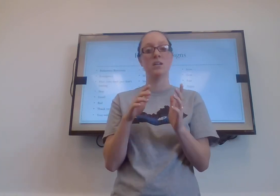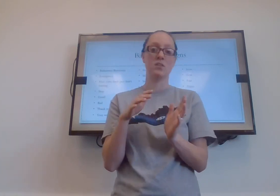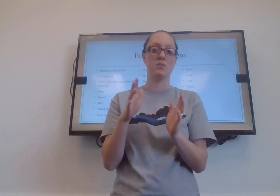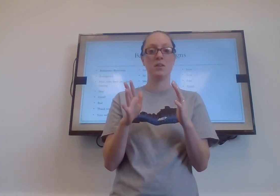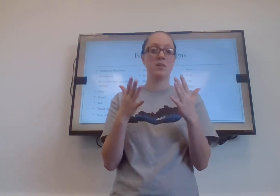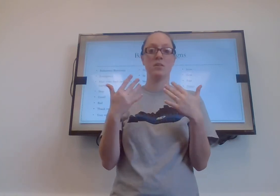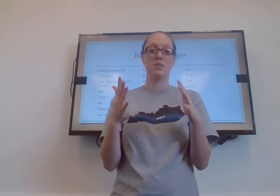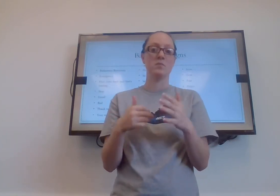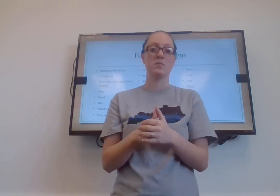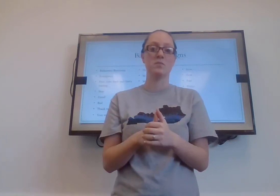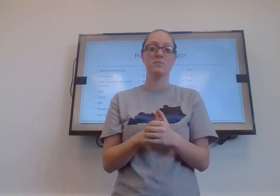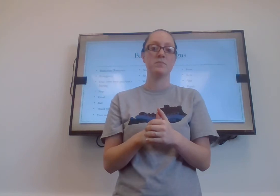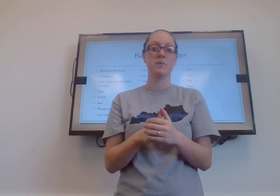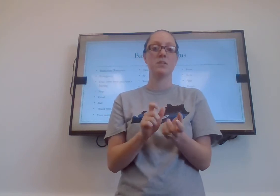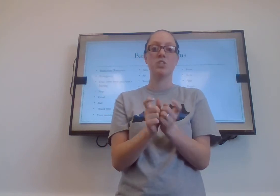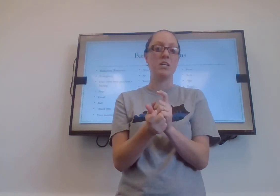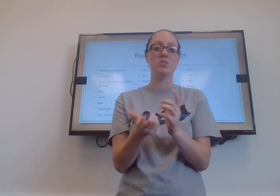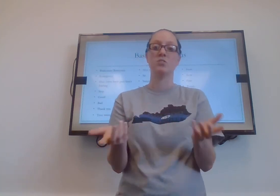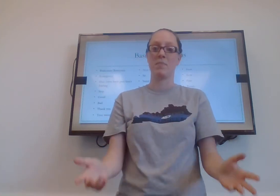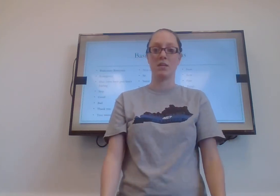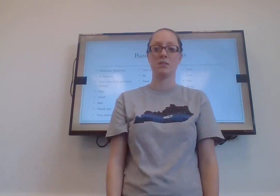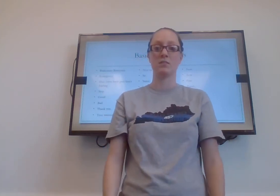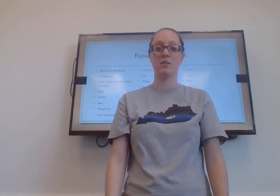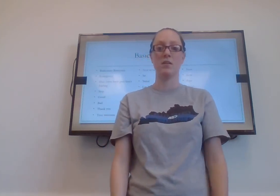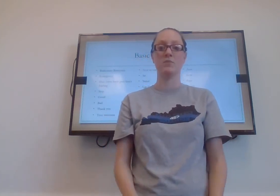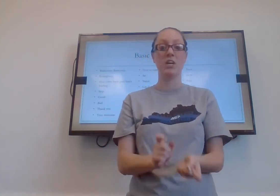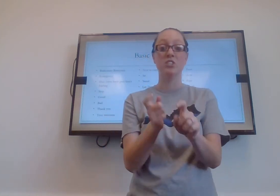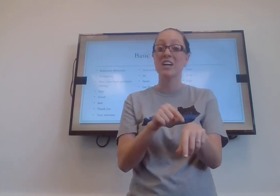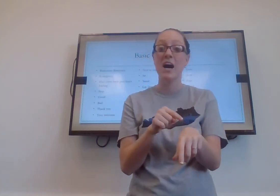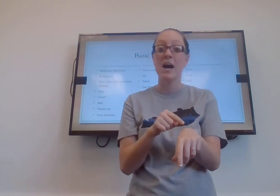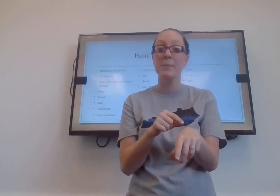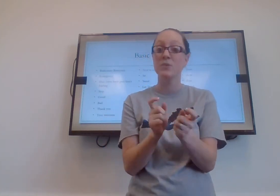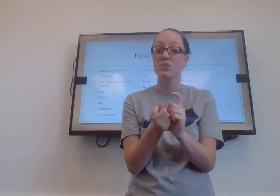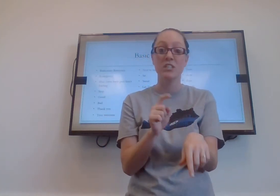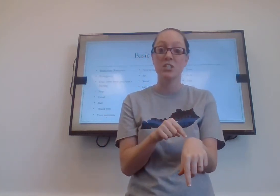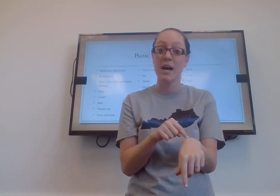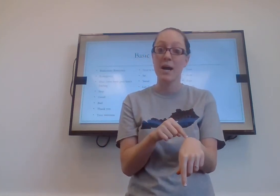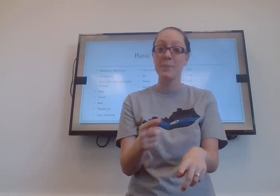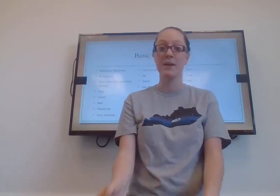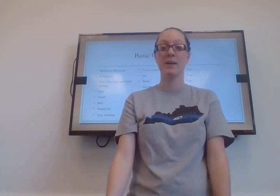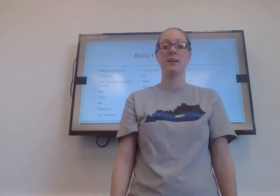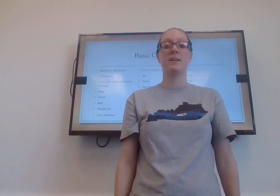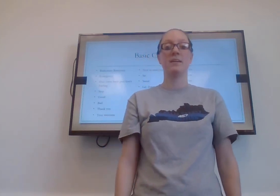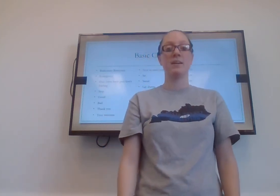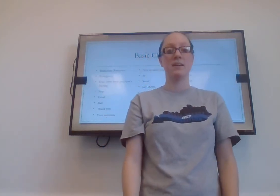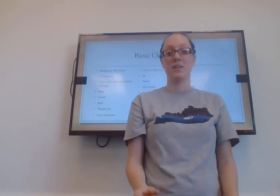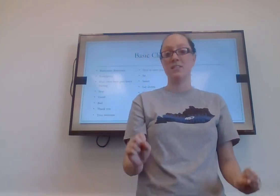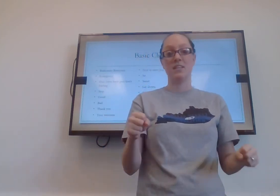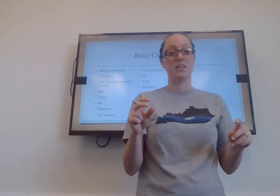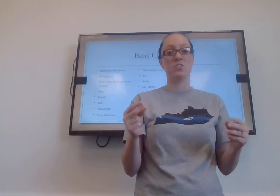head, whatever. Change something. Change time. You want to change time? And they say yes,